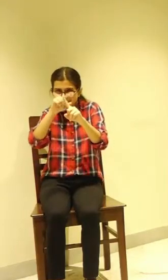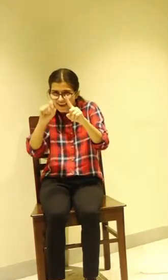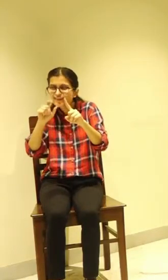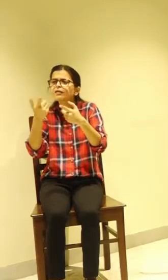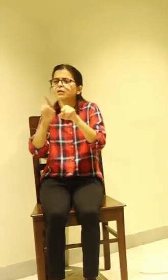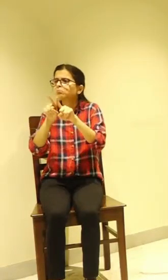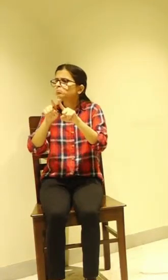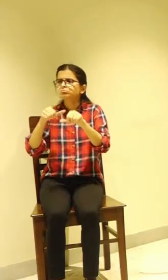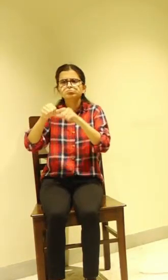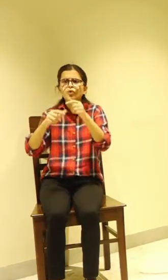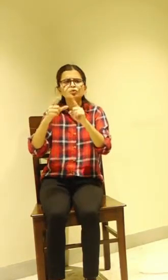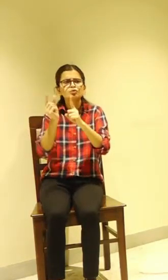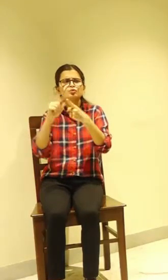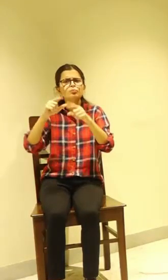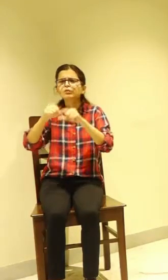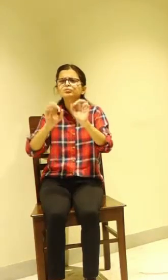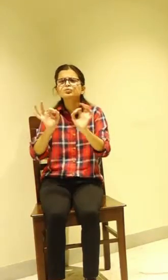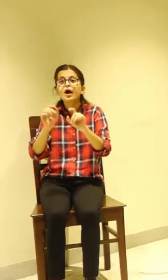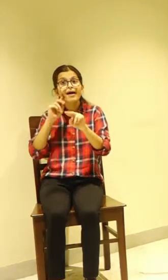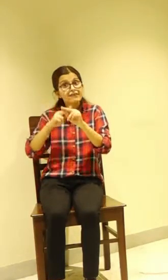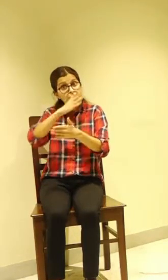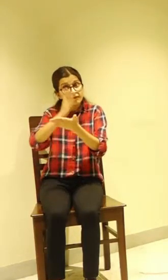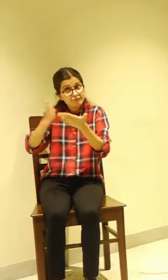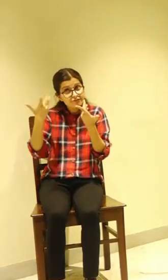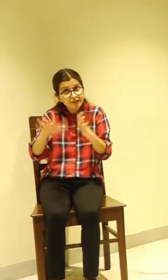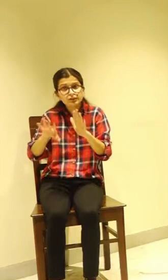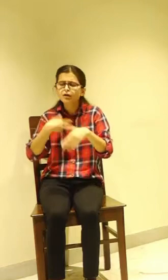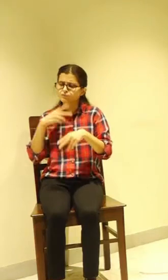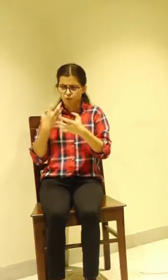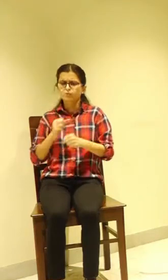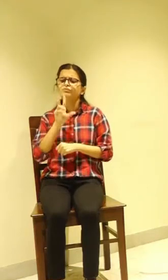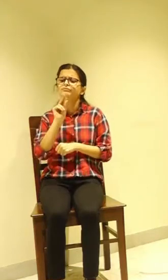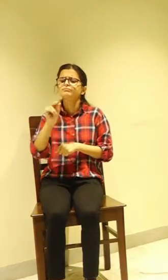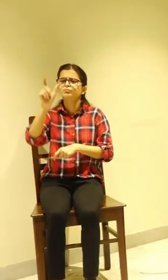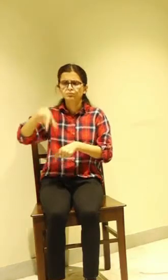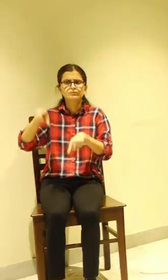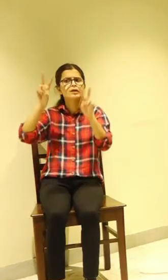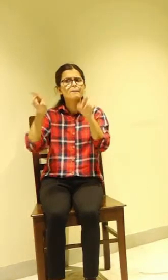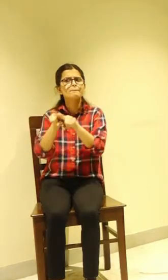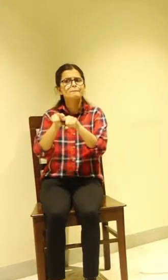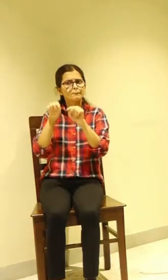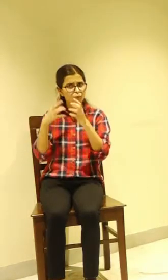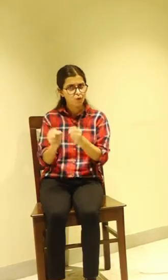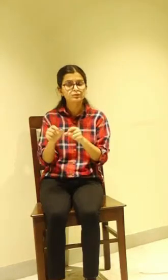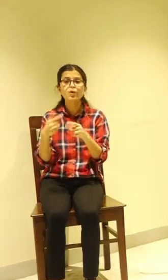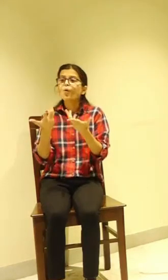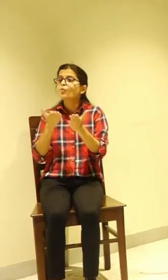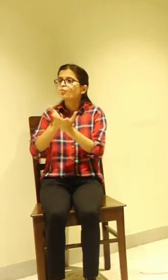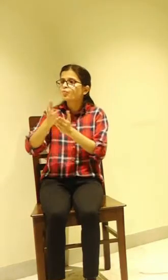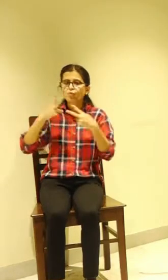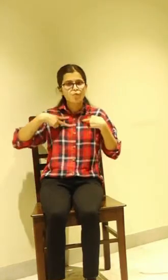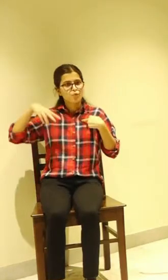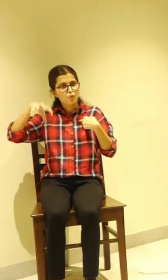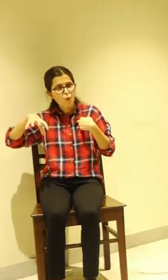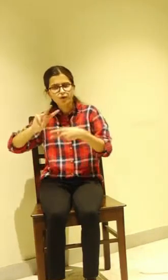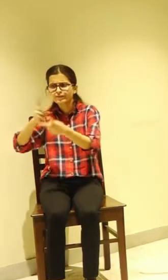anymore in our constitution if they rejected it. If that is the way they're going to speak about it, then it's worth questioning that way of courts, the